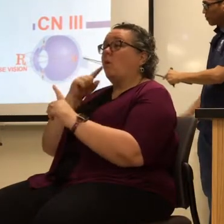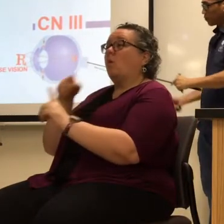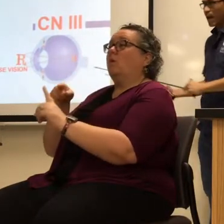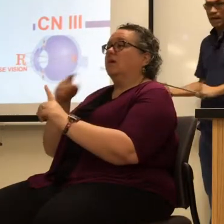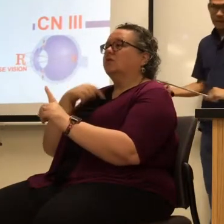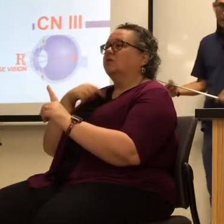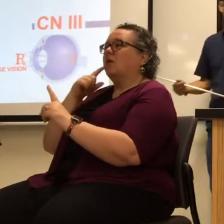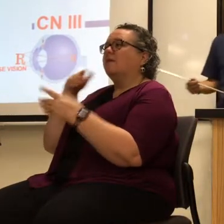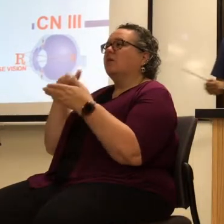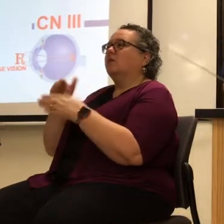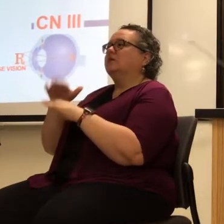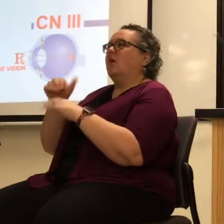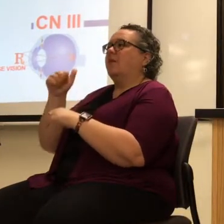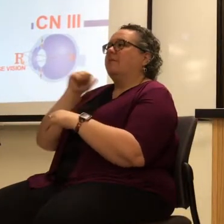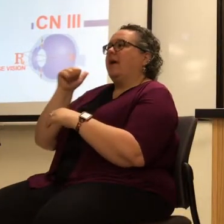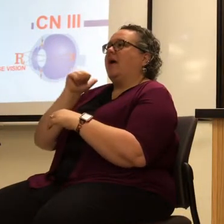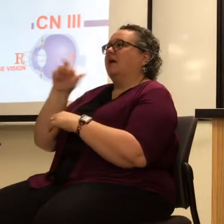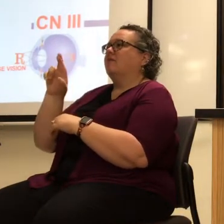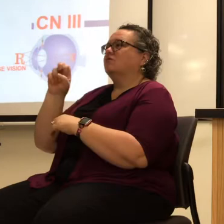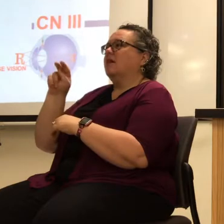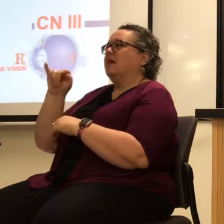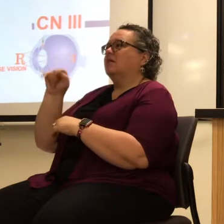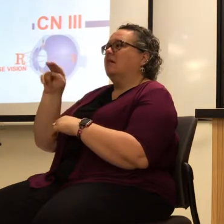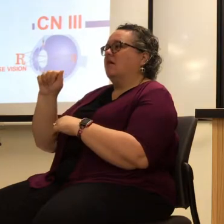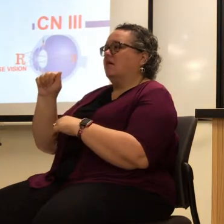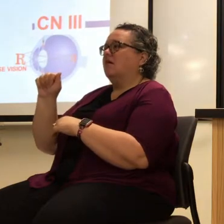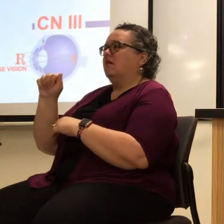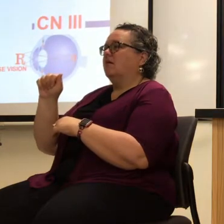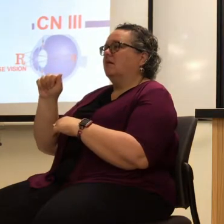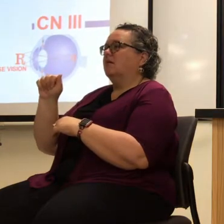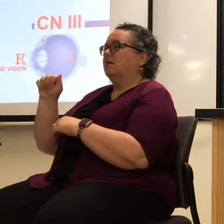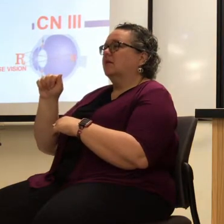back of your retina, the fovea.